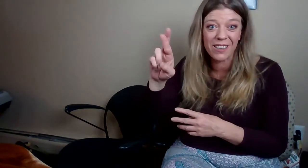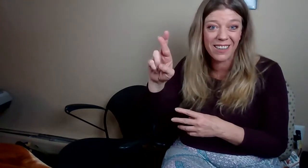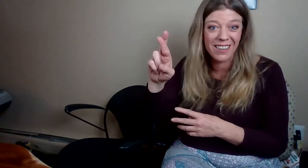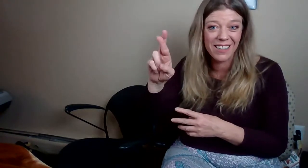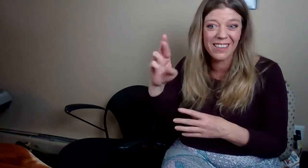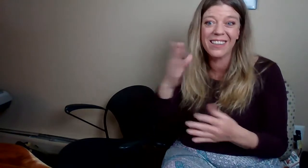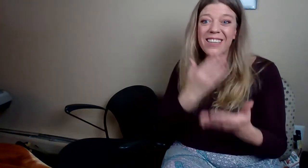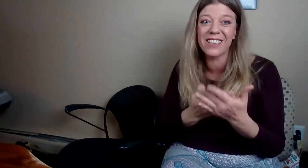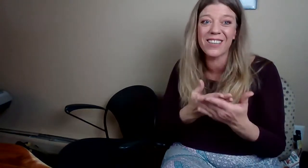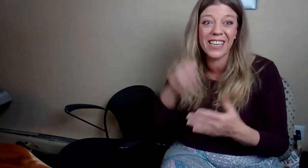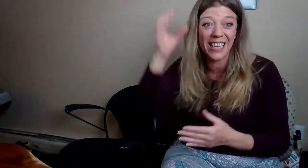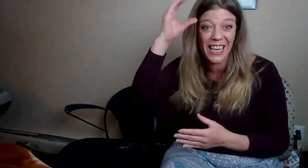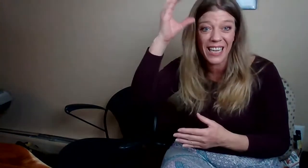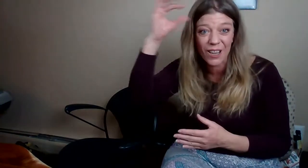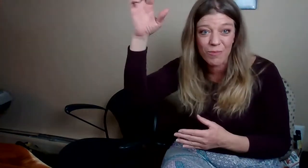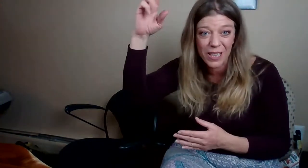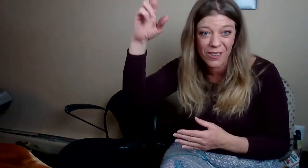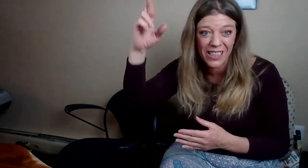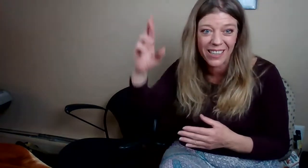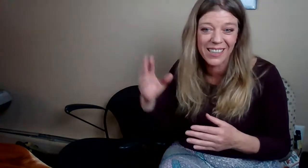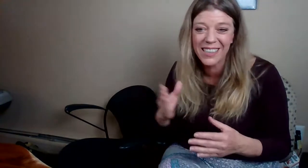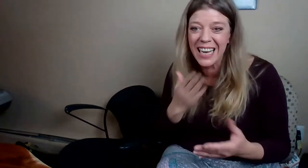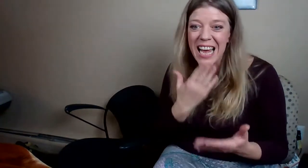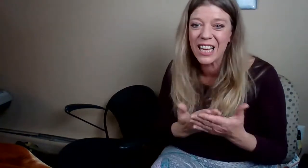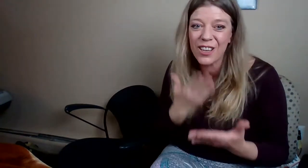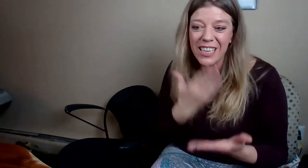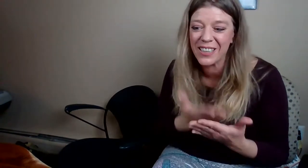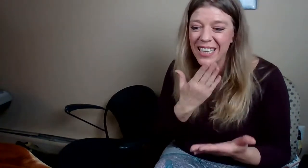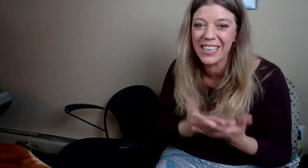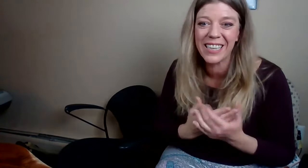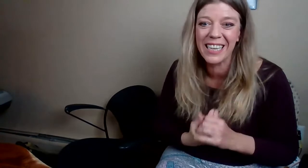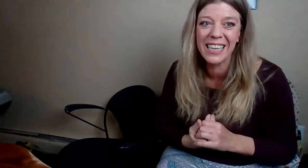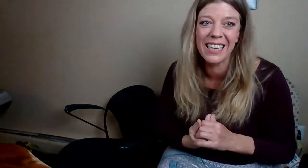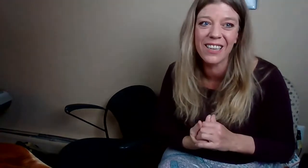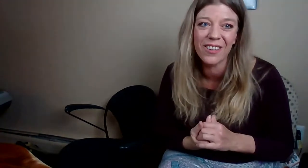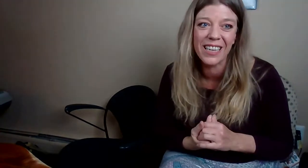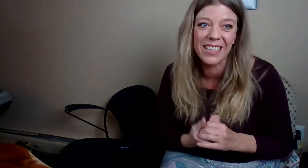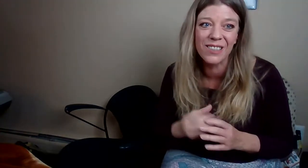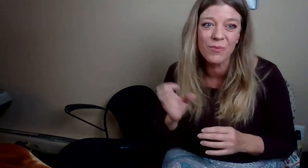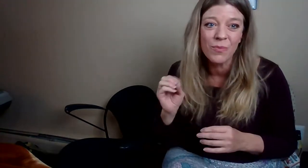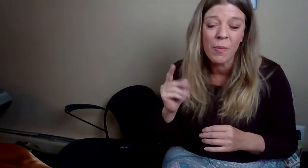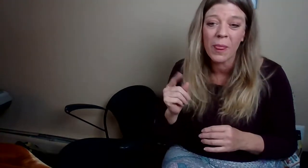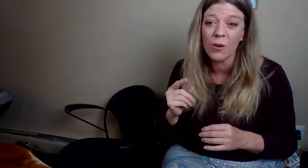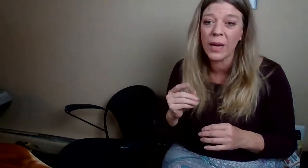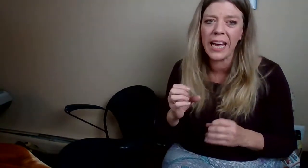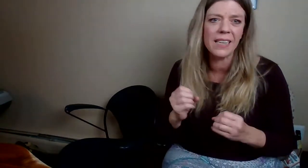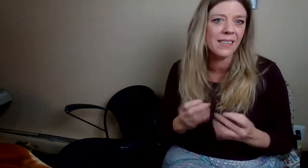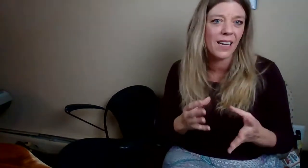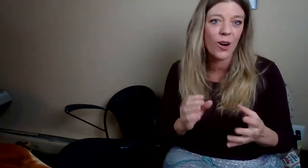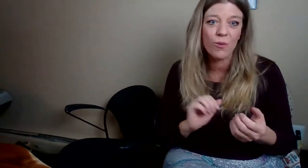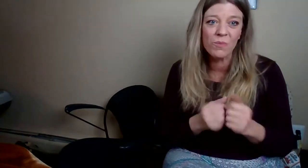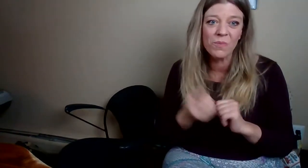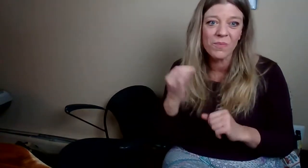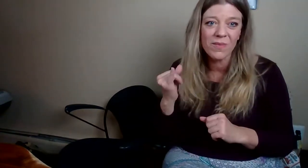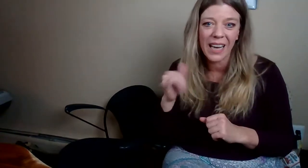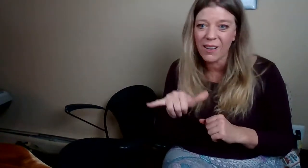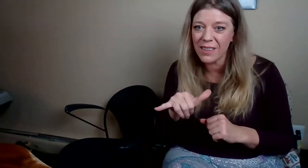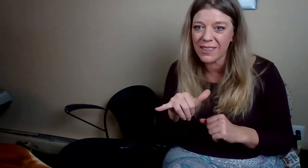Computer. Good. Computer. Good, good, good, good. Okay, so how is